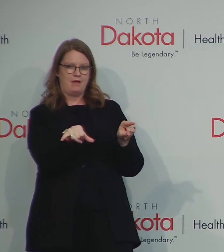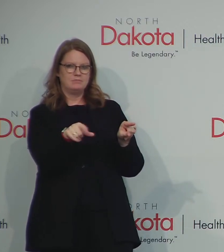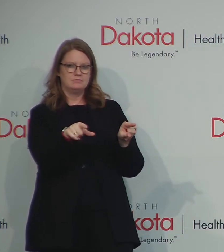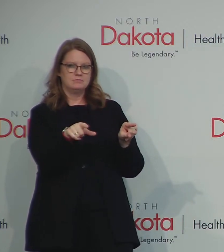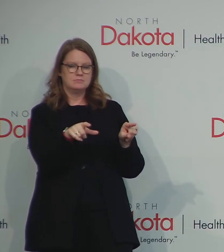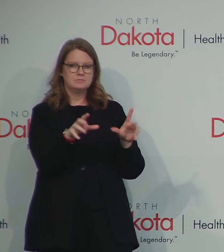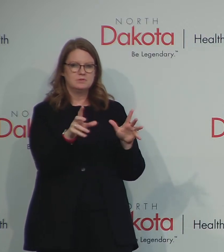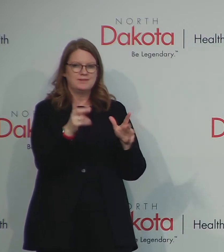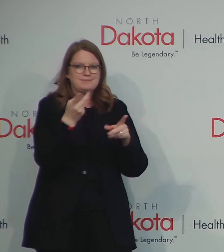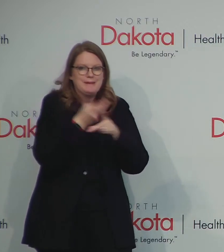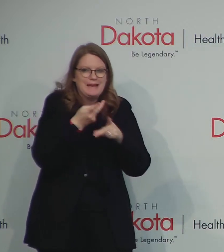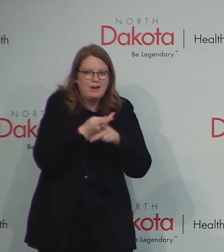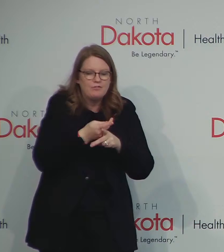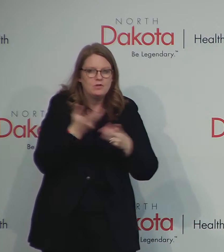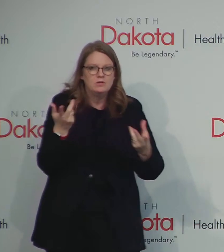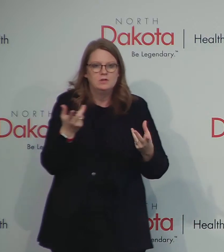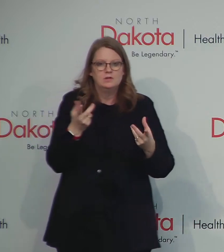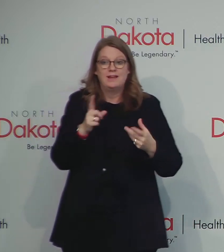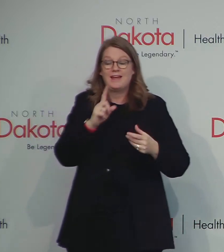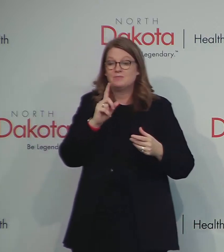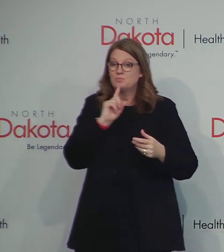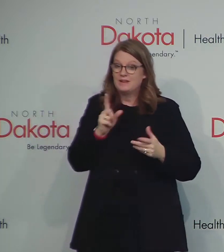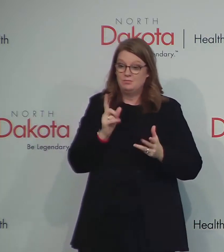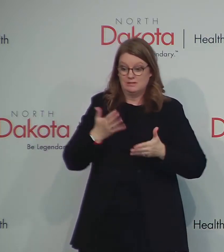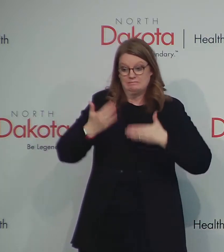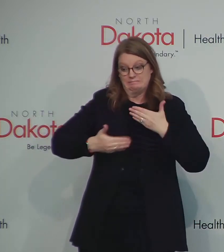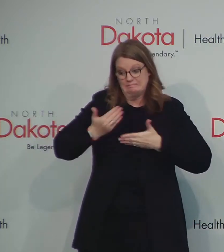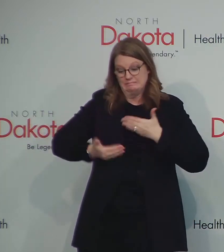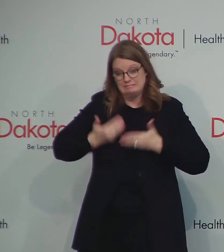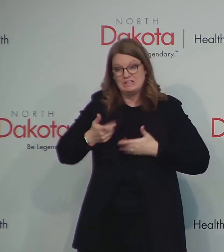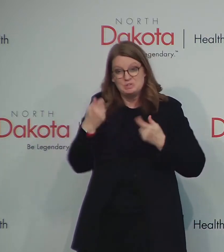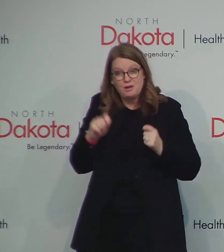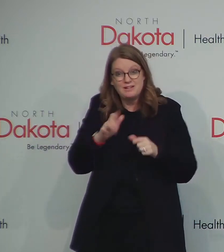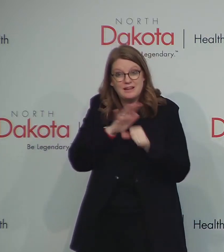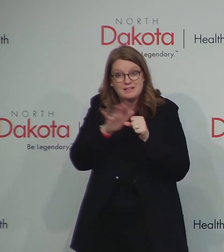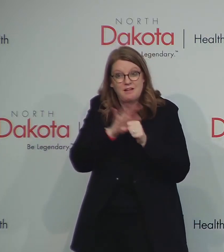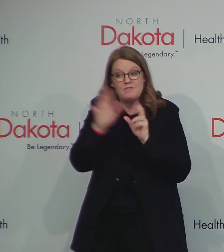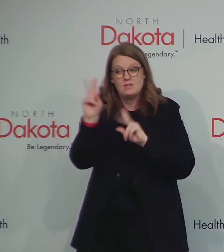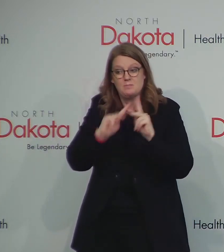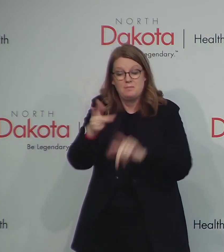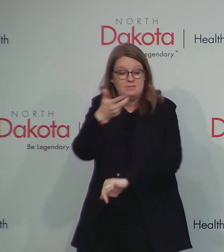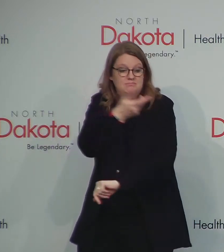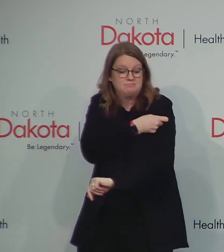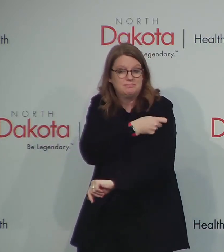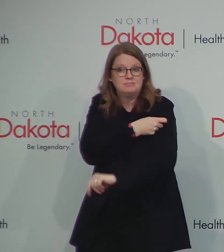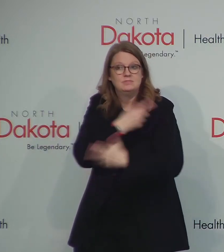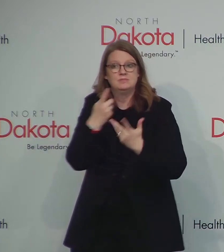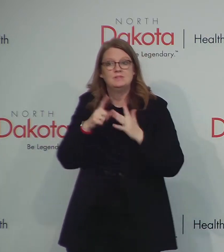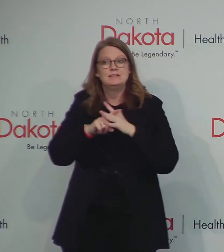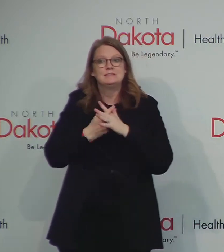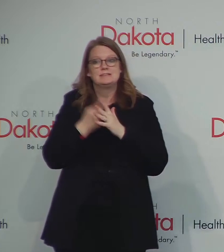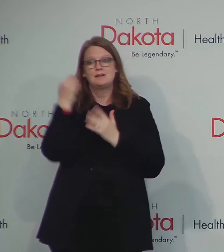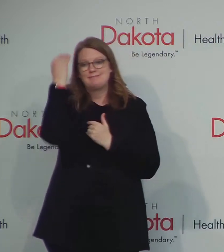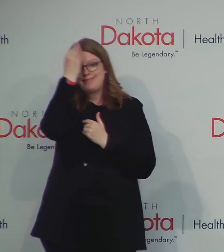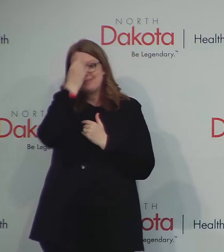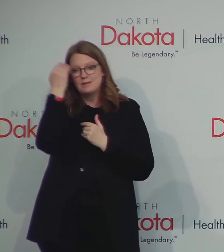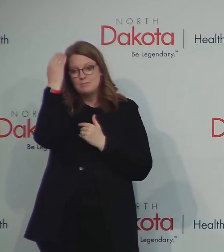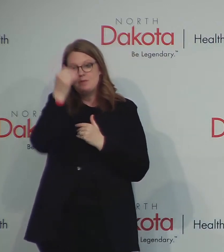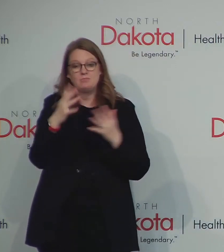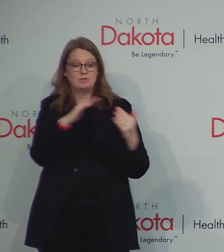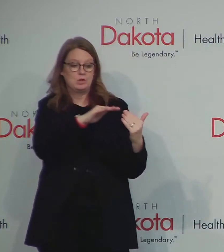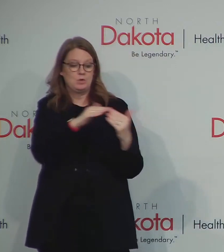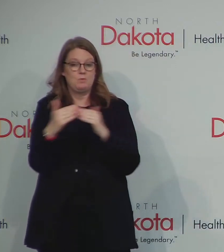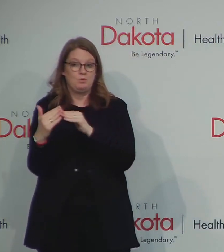get enough of our population vaccinated that we can start to think about reaching community